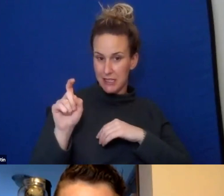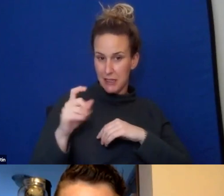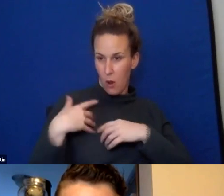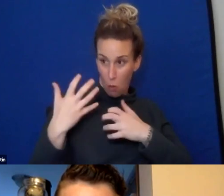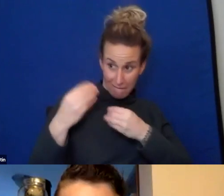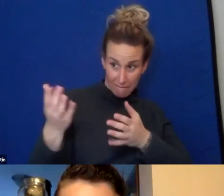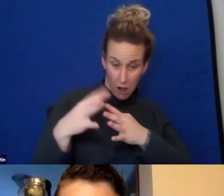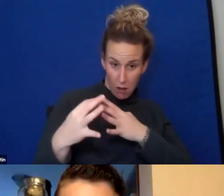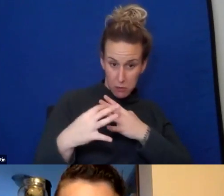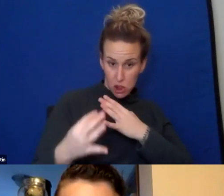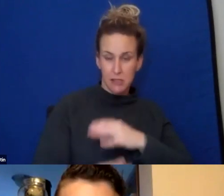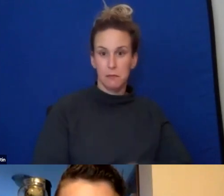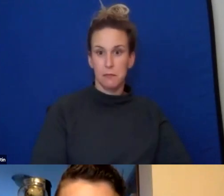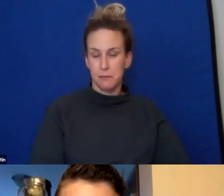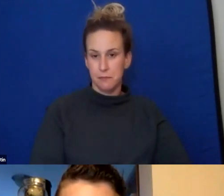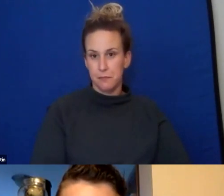that possibility